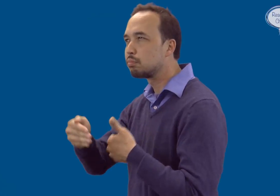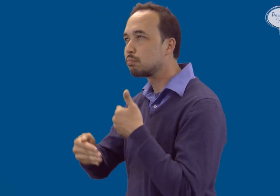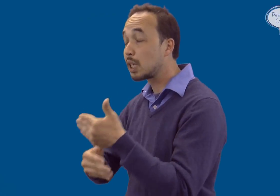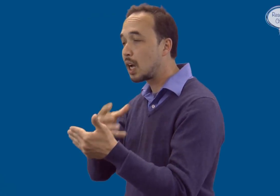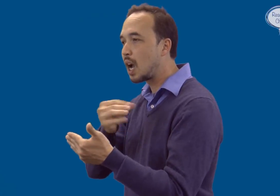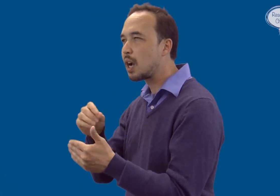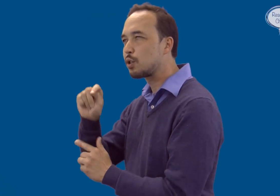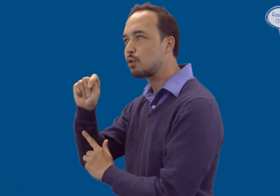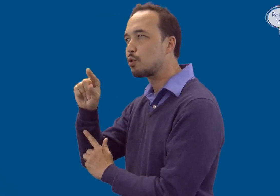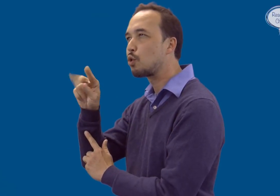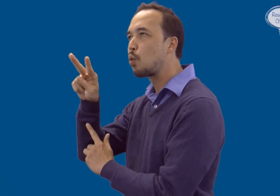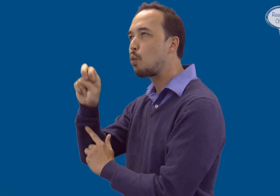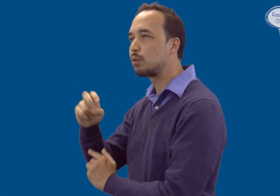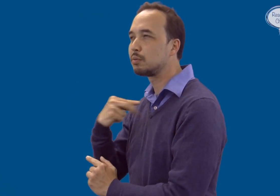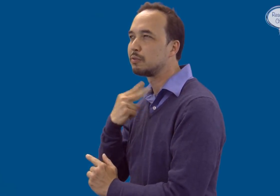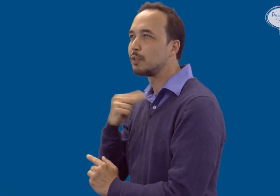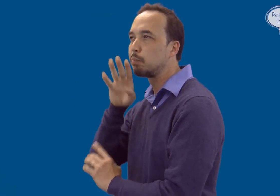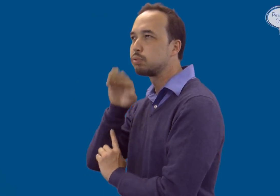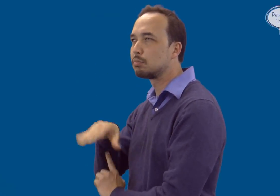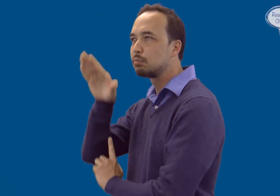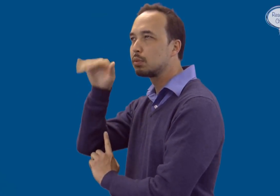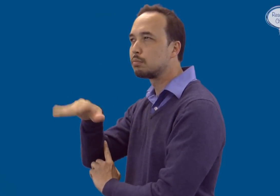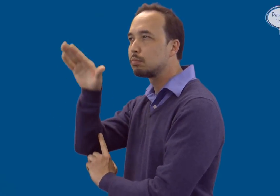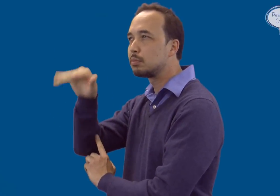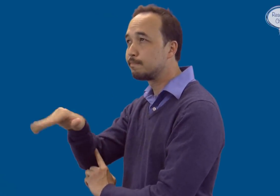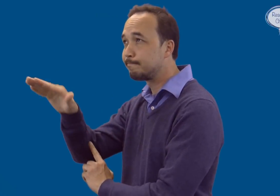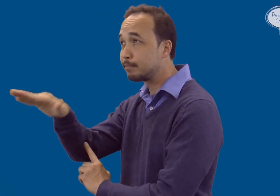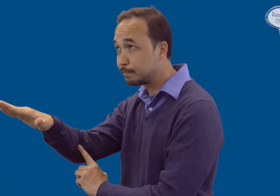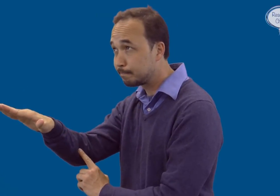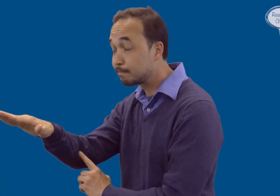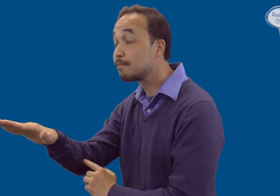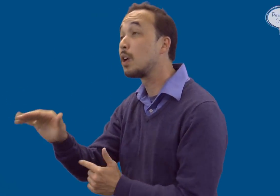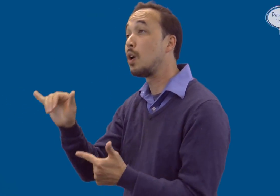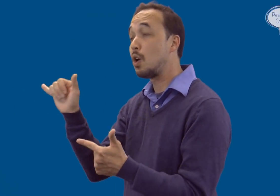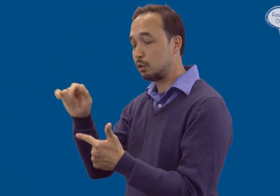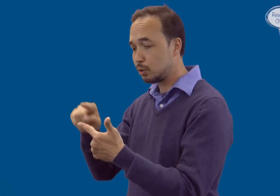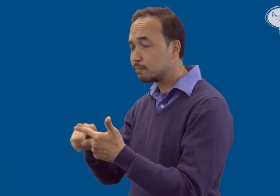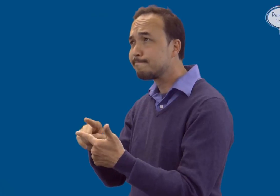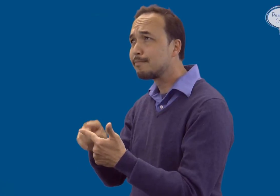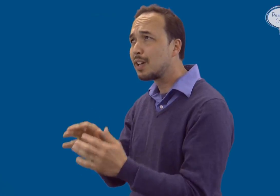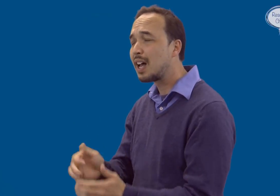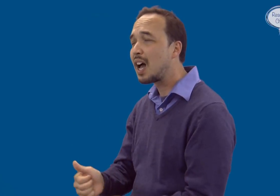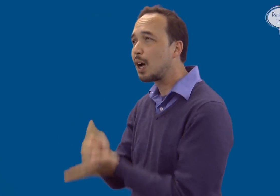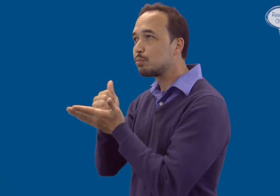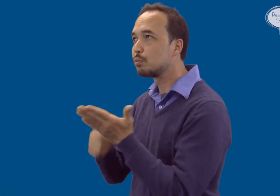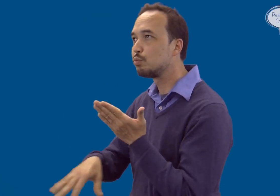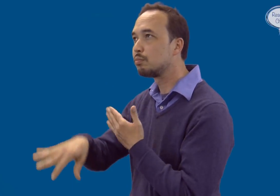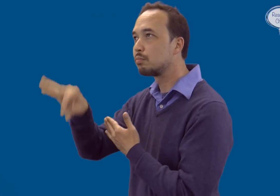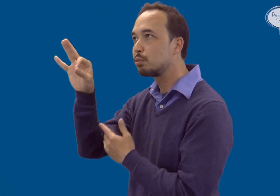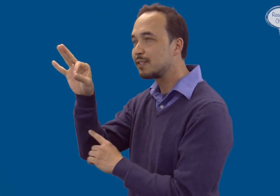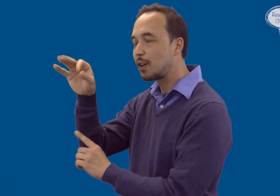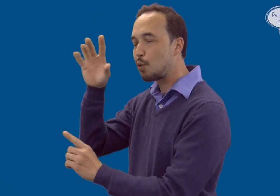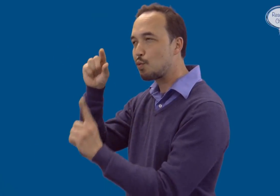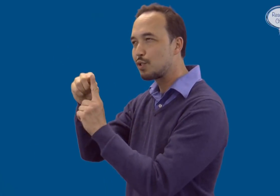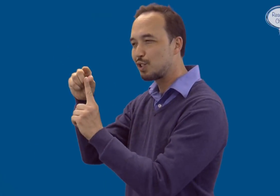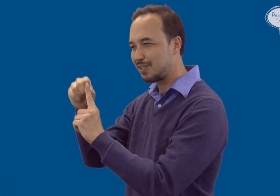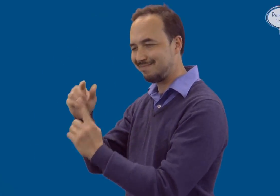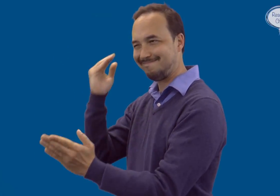pace, and the intonation associated with the production of language. Gesture also helps to support